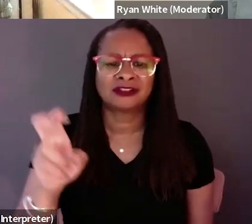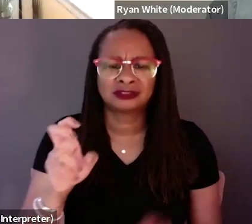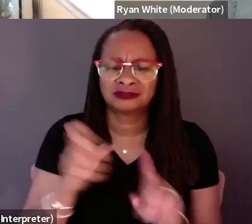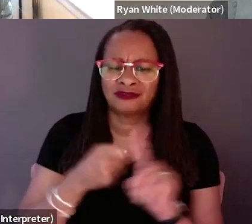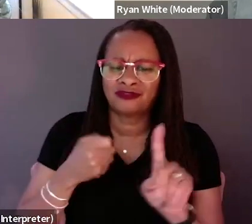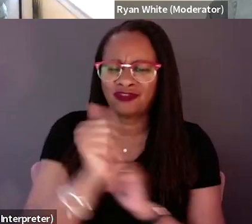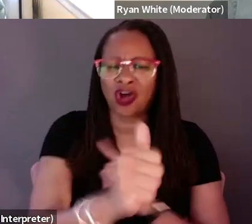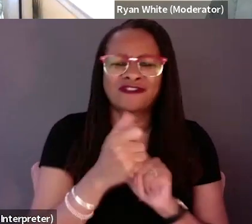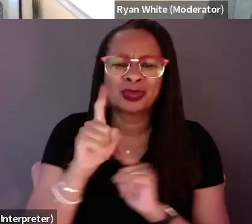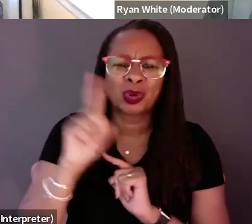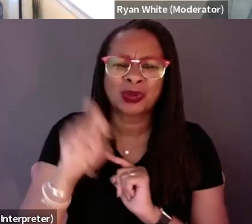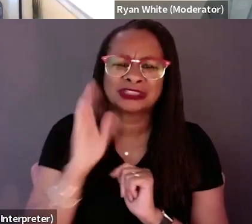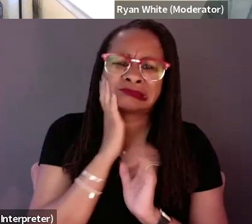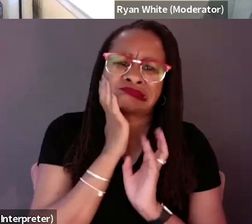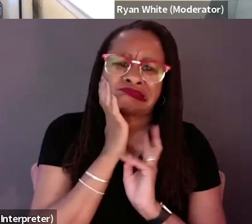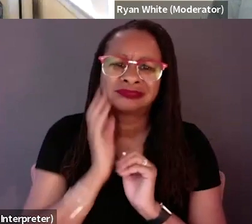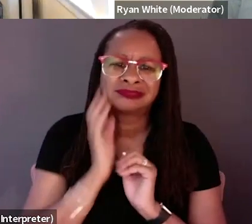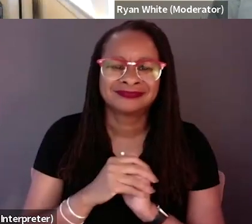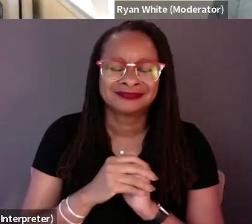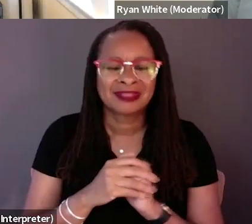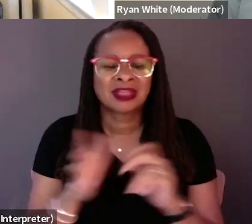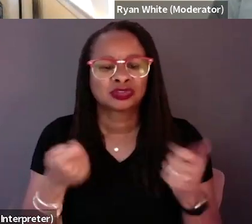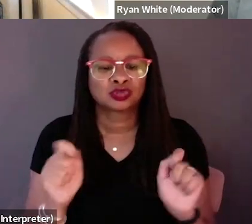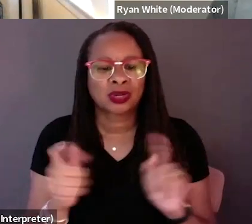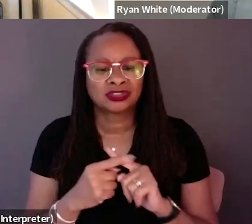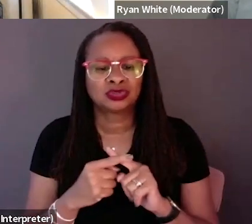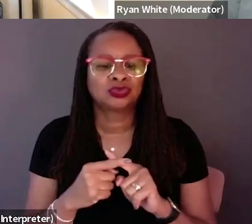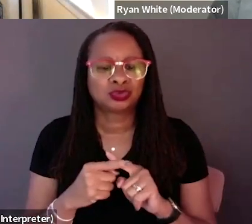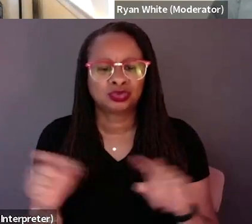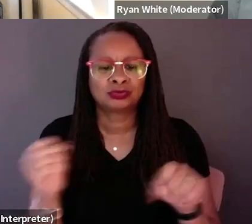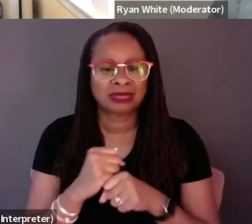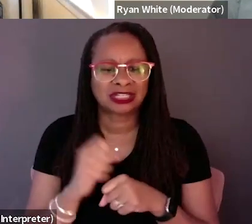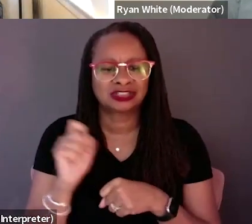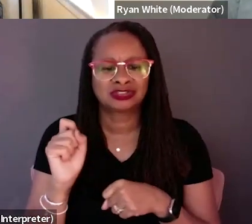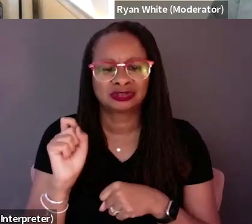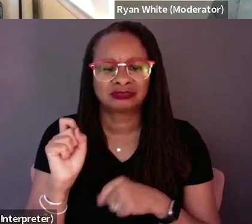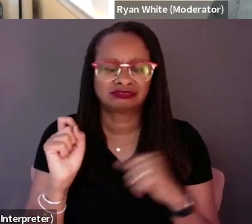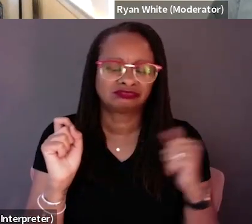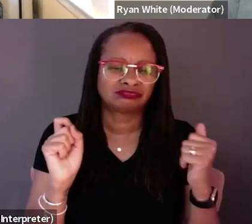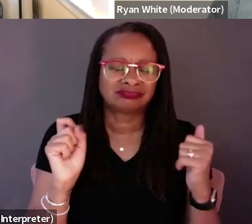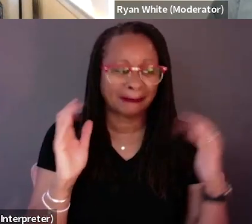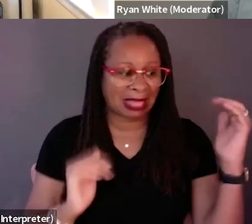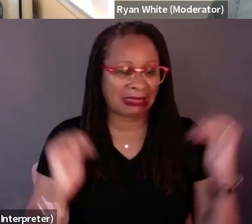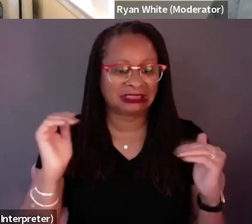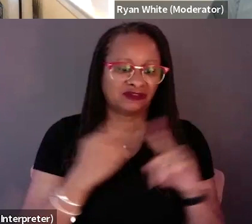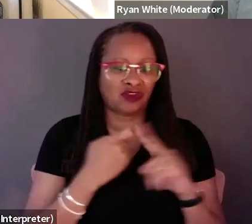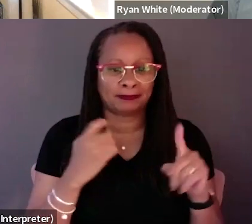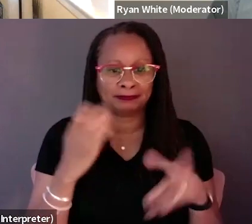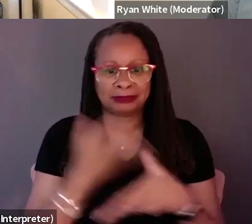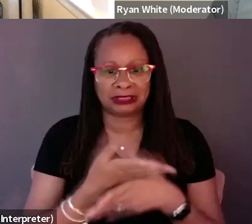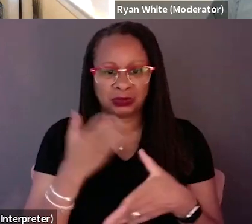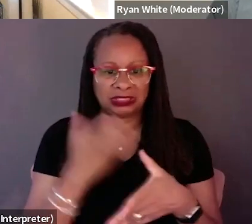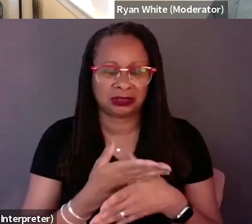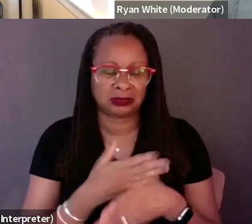far from your question, but trying to keep the balance